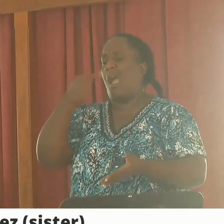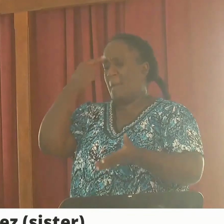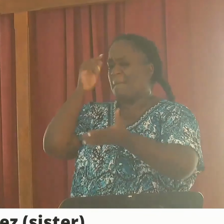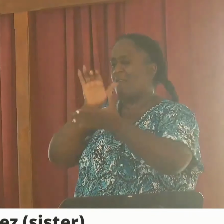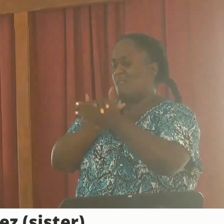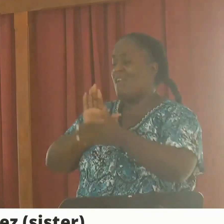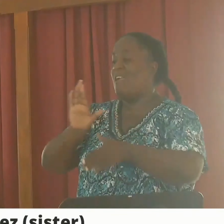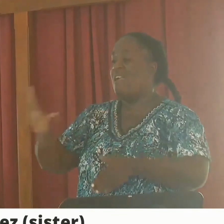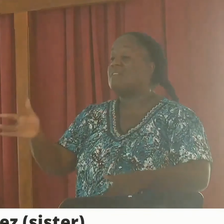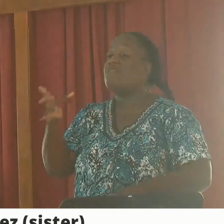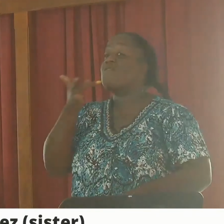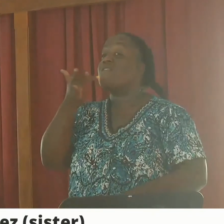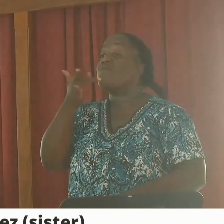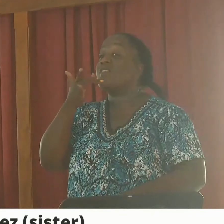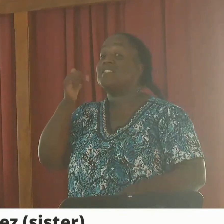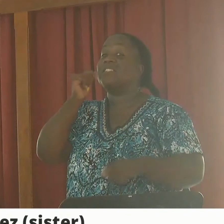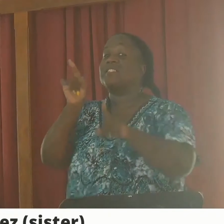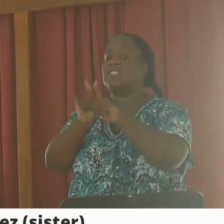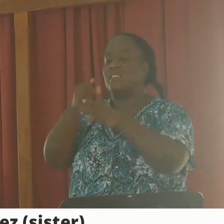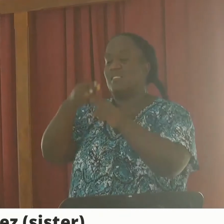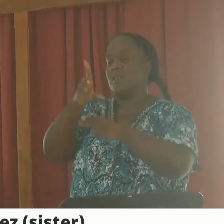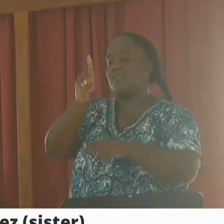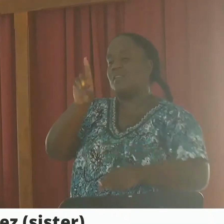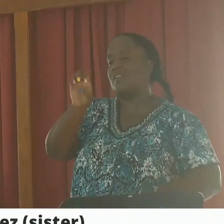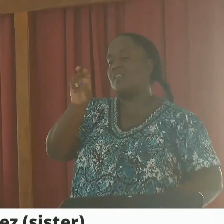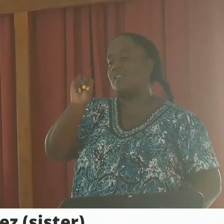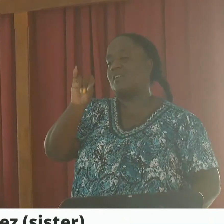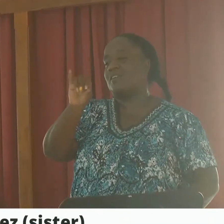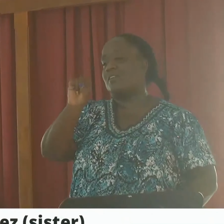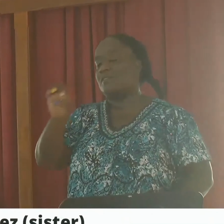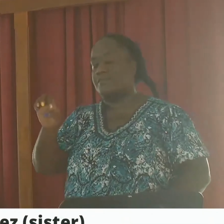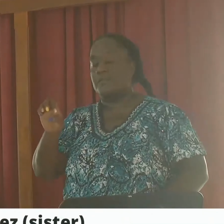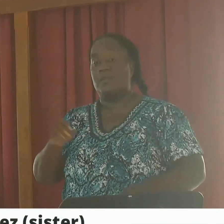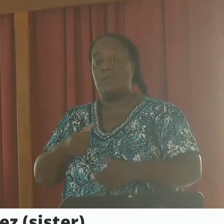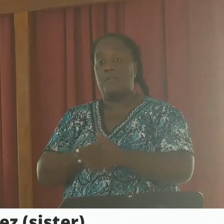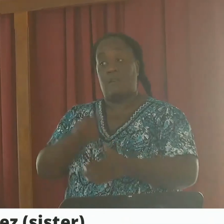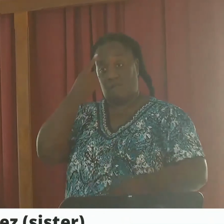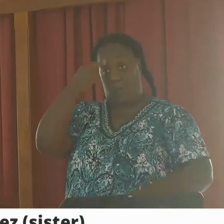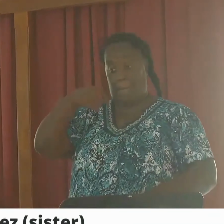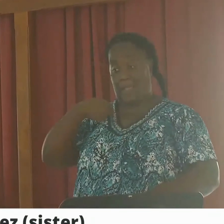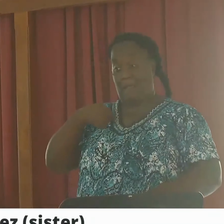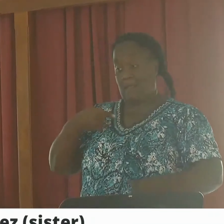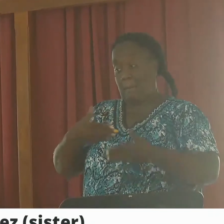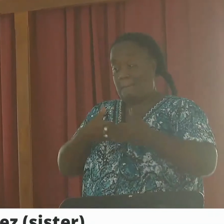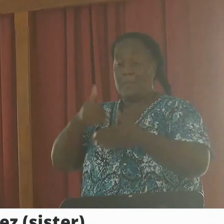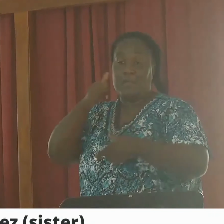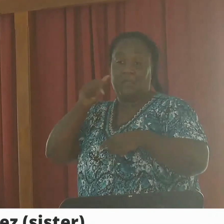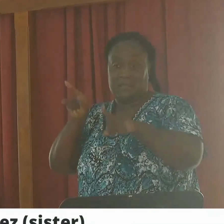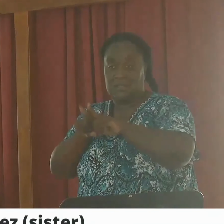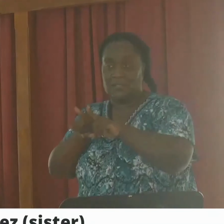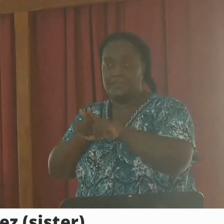his favorite sis was Denise. For me, being a baby sister,